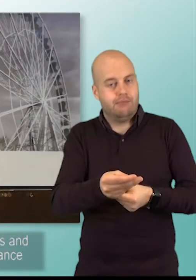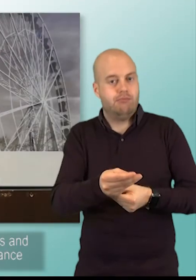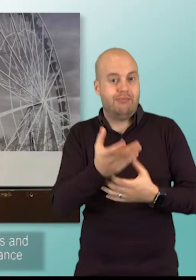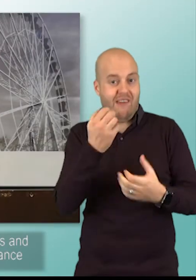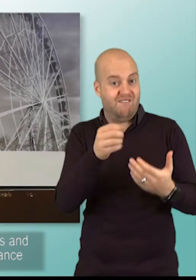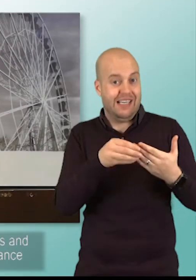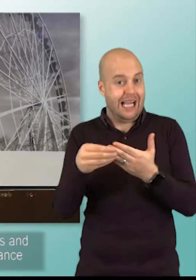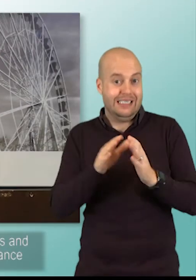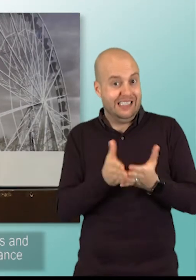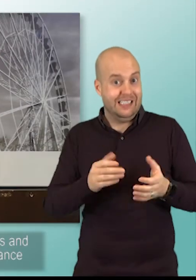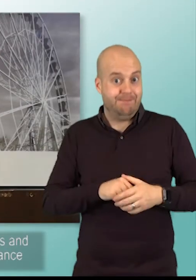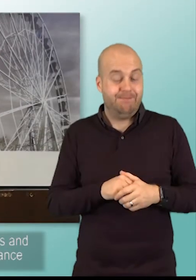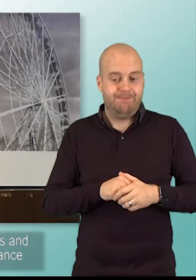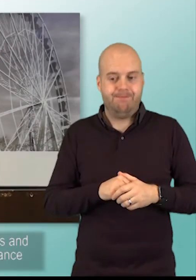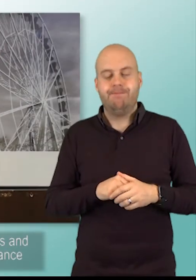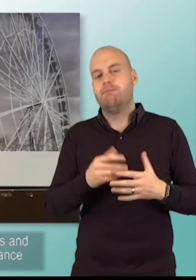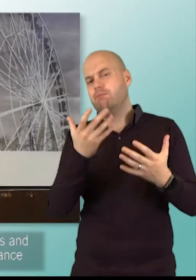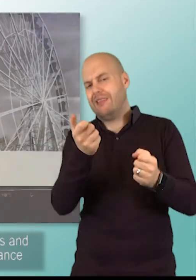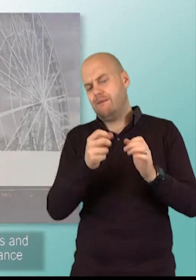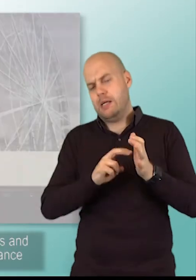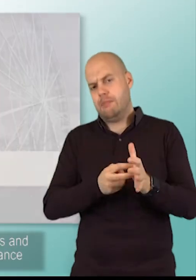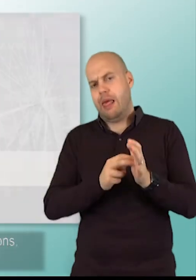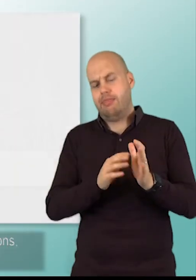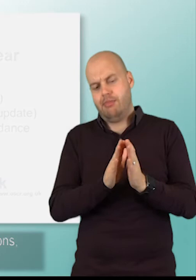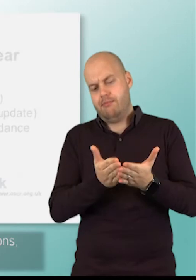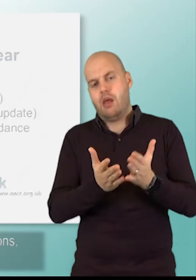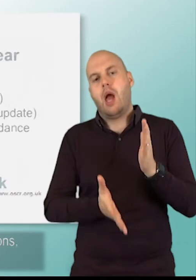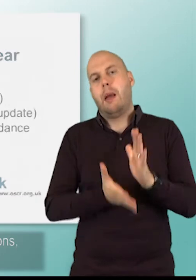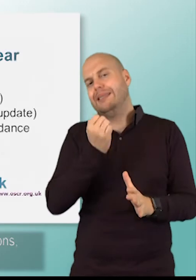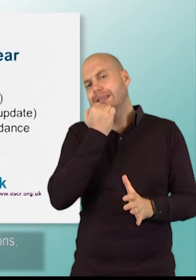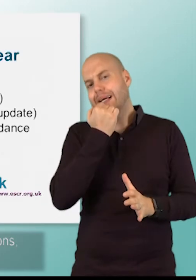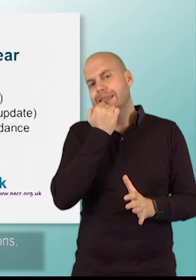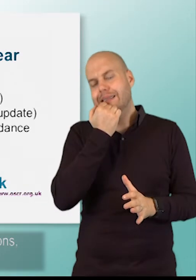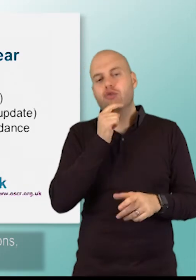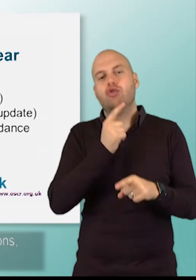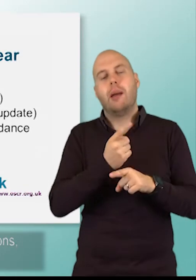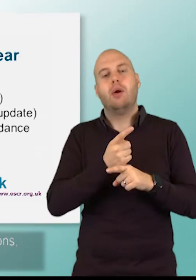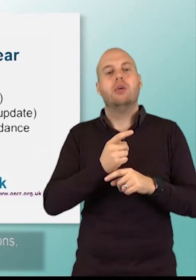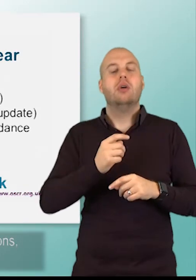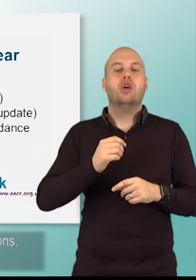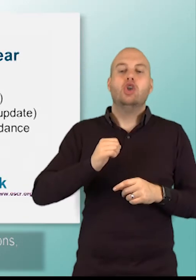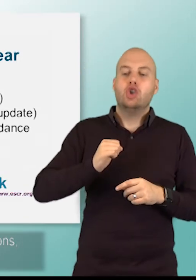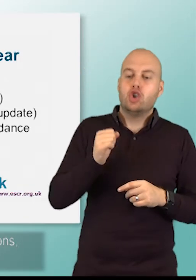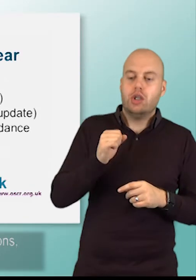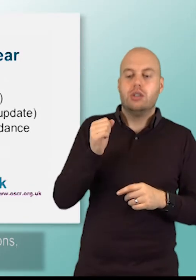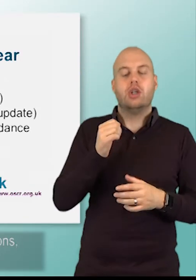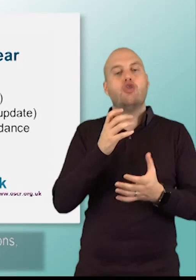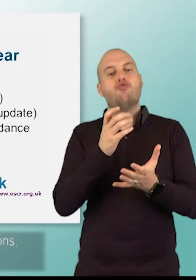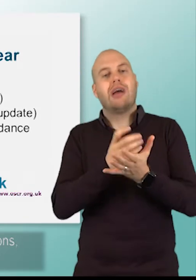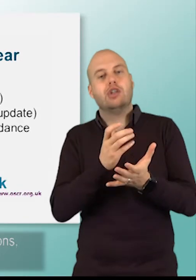In the pipeline are updates on the guidance about Scottish Charitable Incorporated